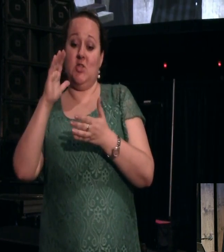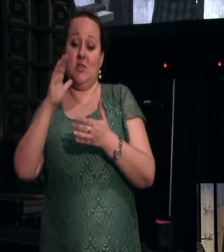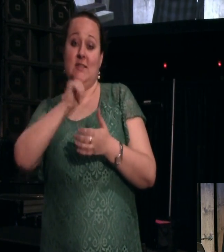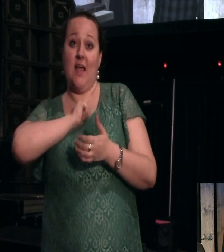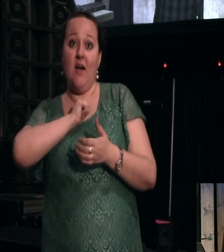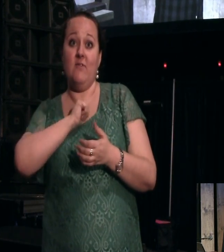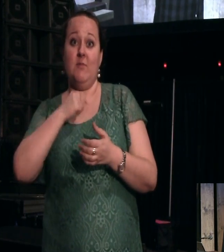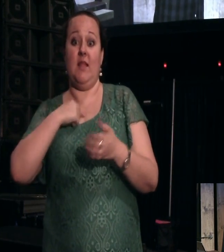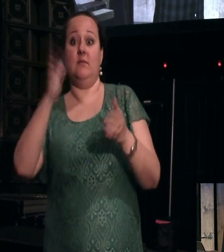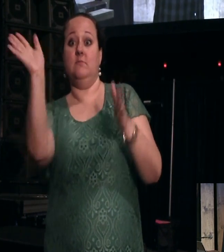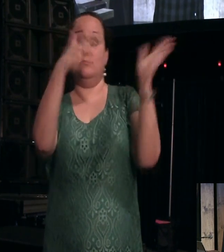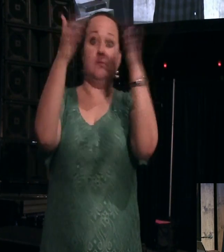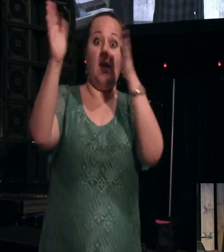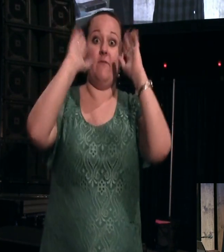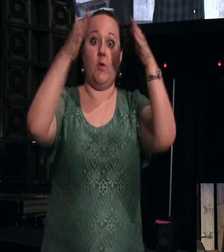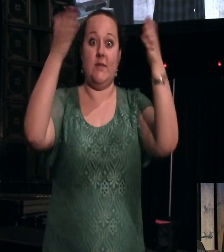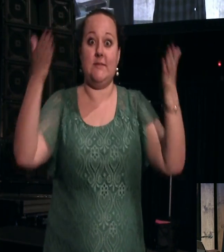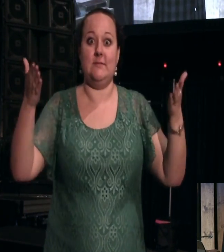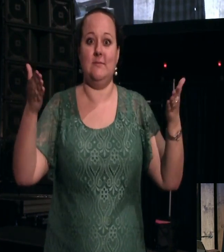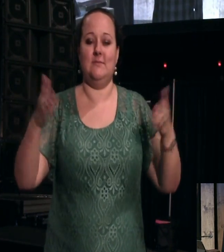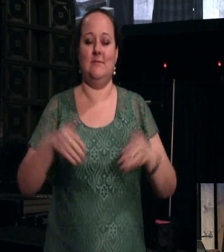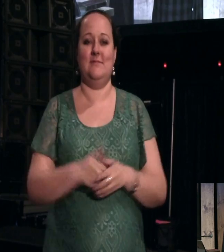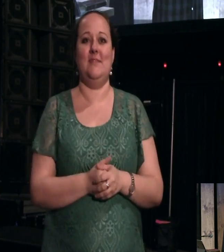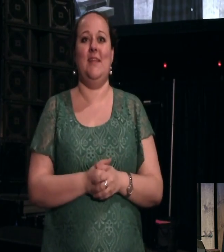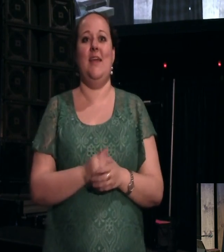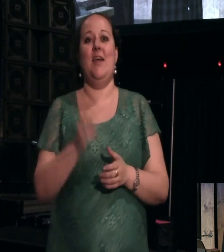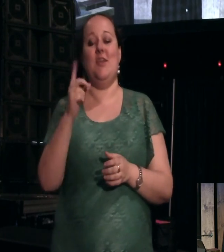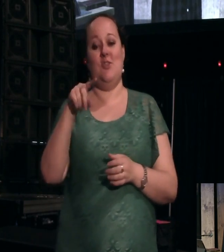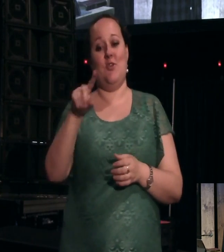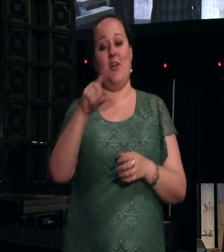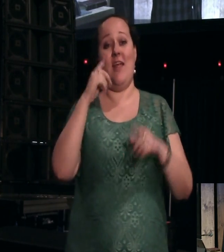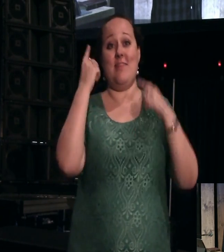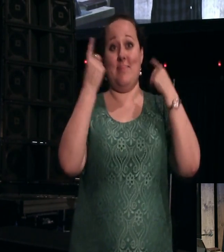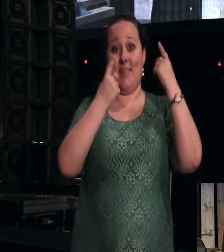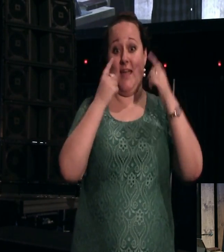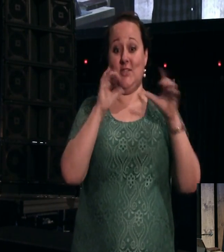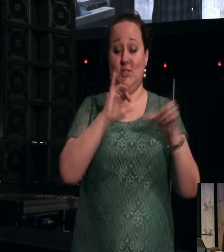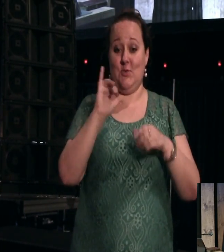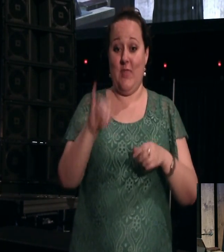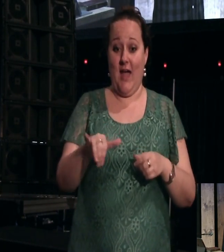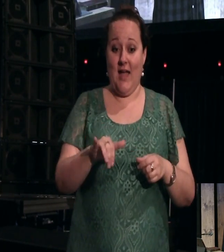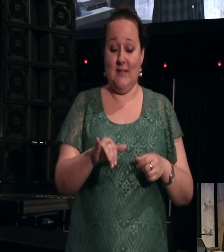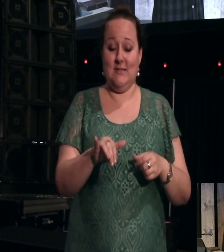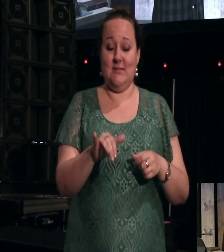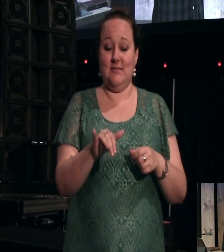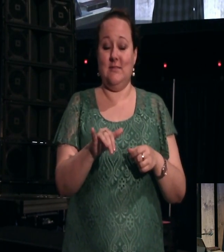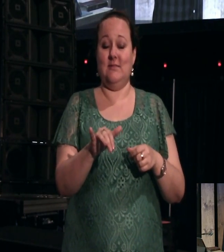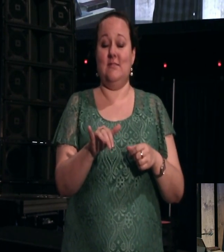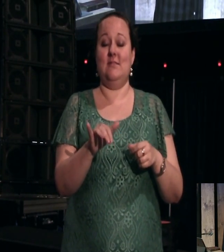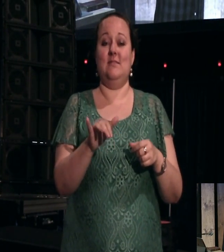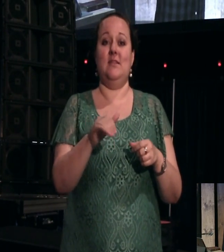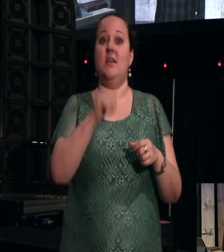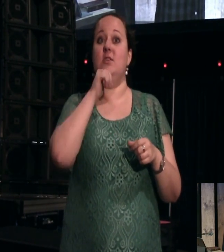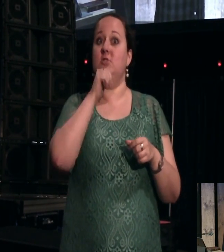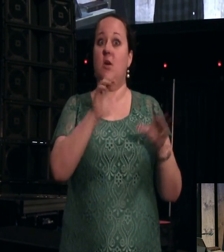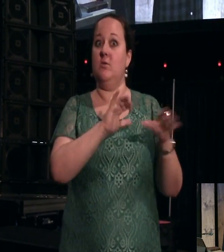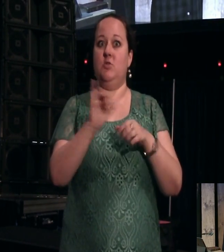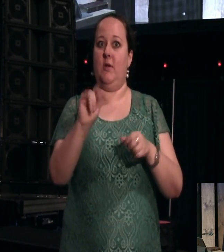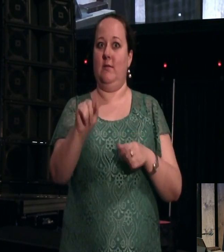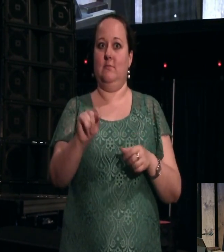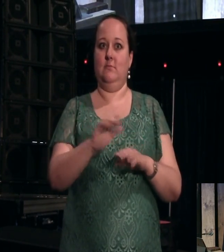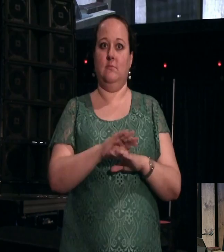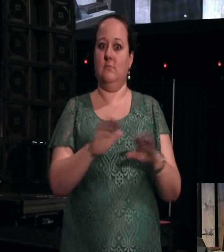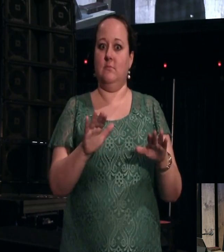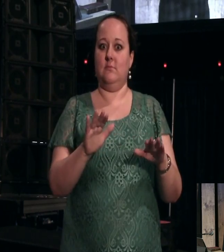and talk to my college self and just be like, psh, psh, focus up. You're gonna think to do that and